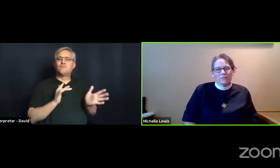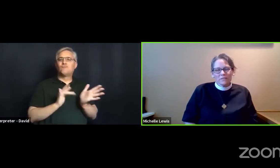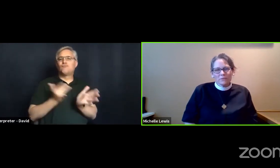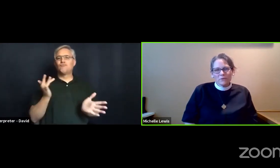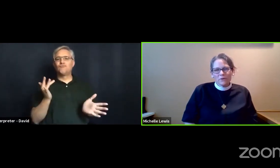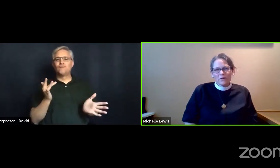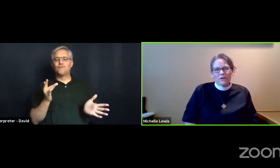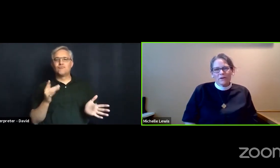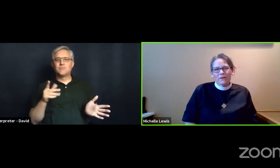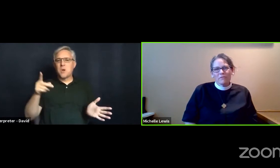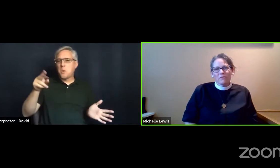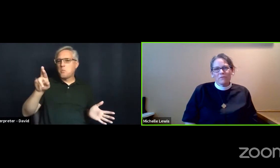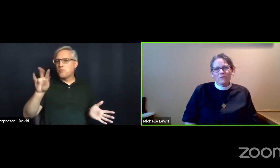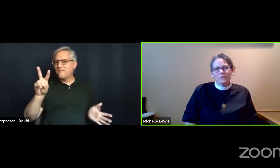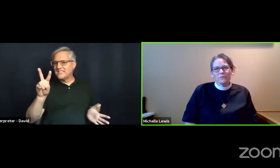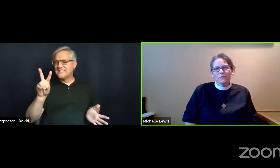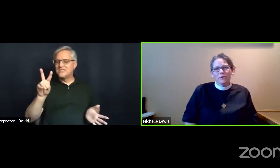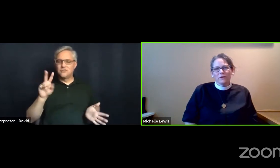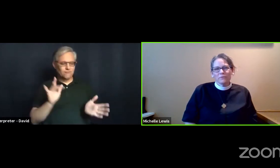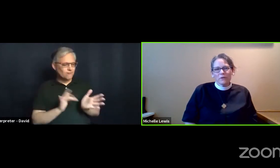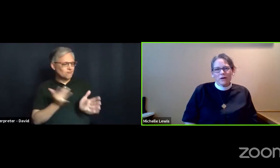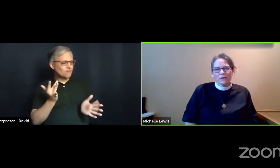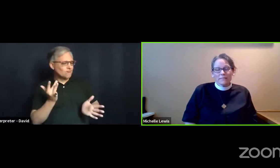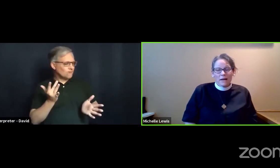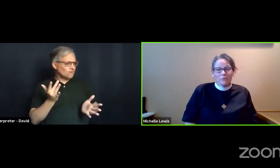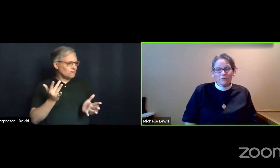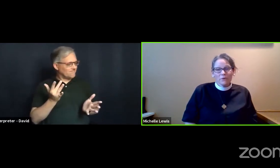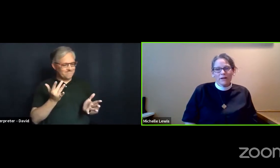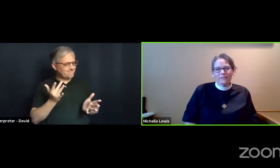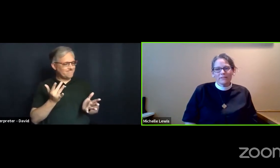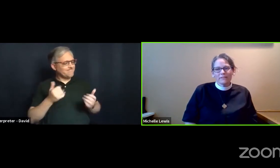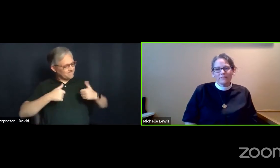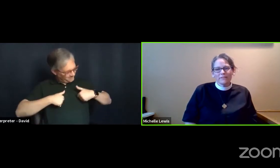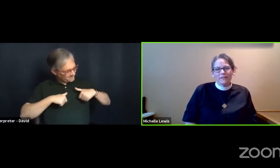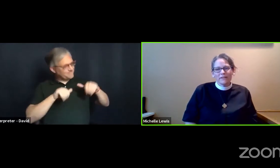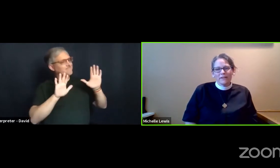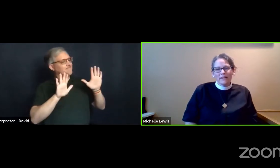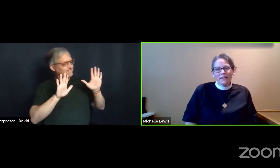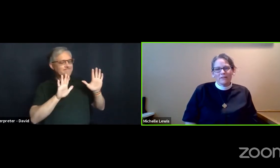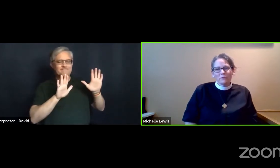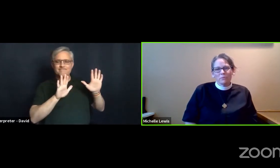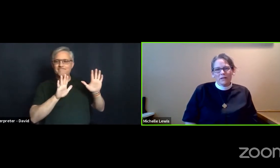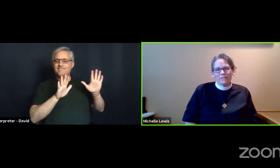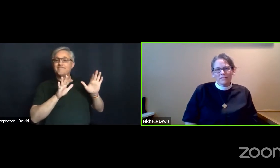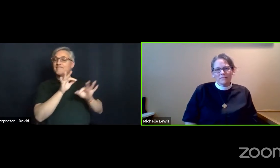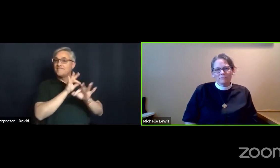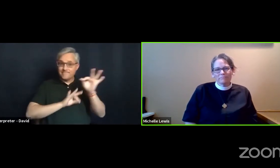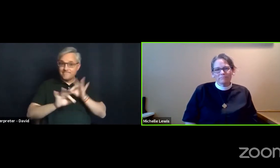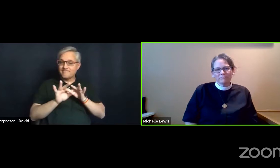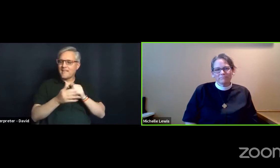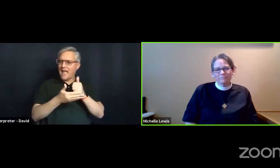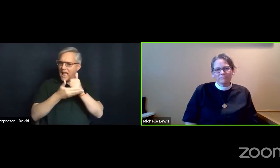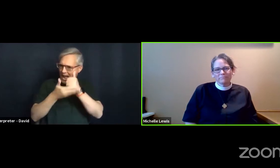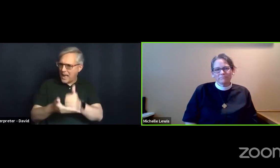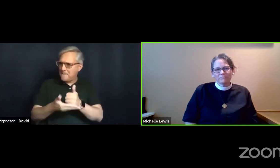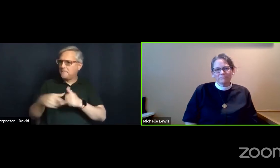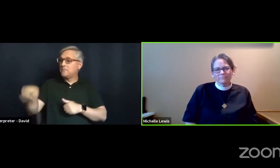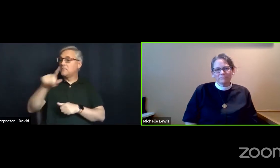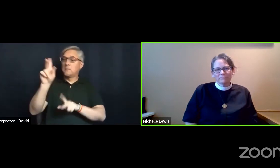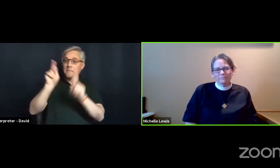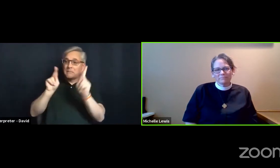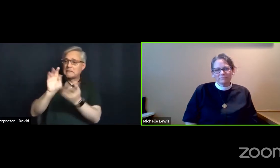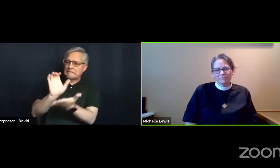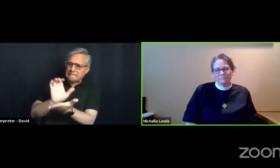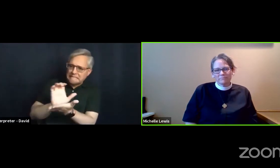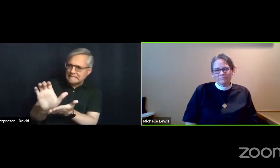and restore those who are downtrodden and oppressed.